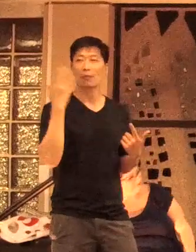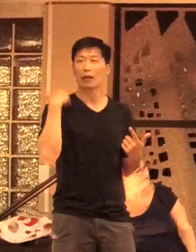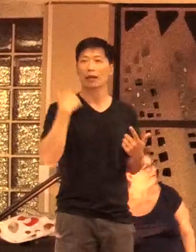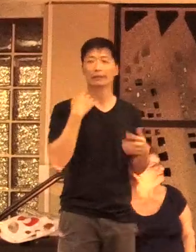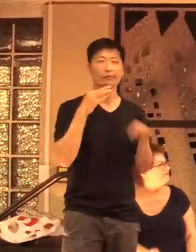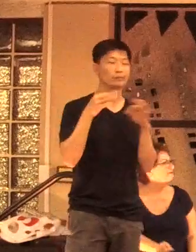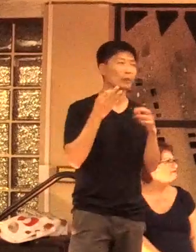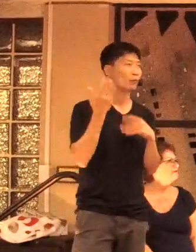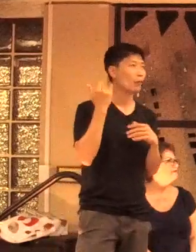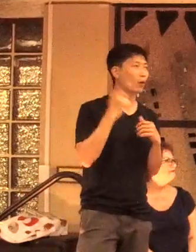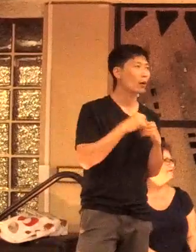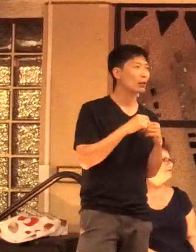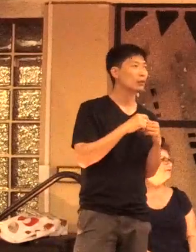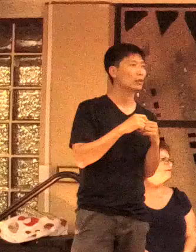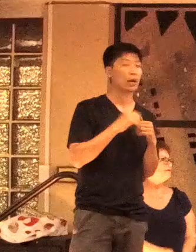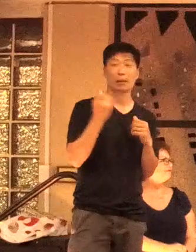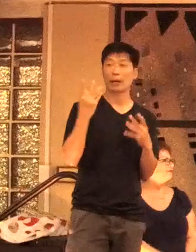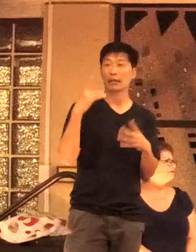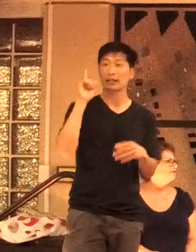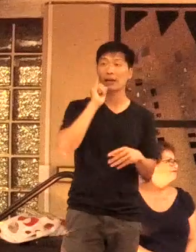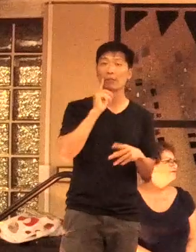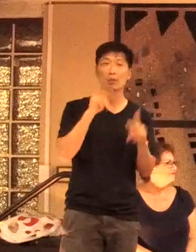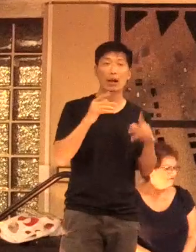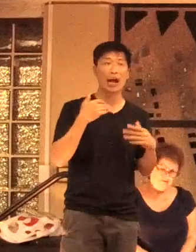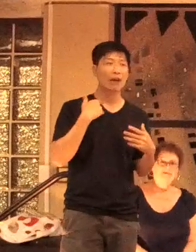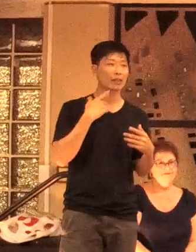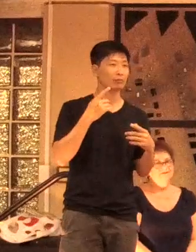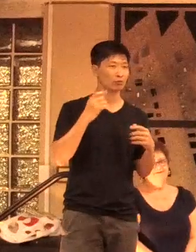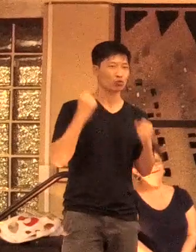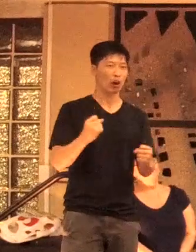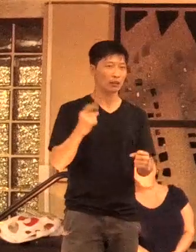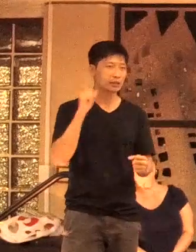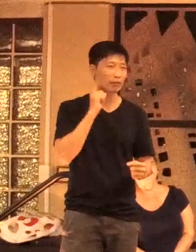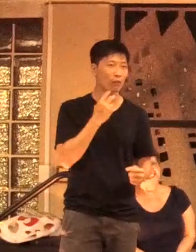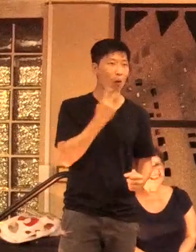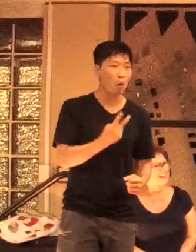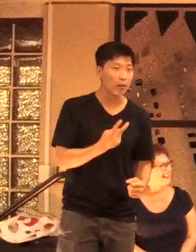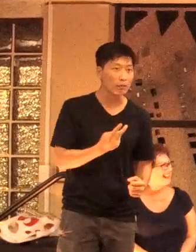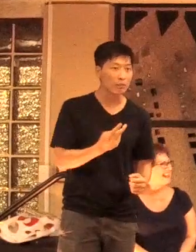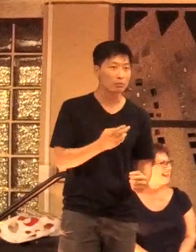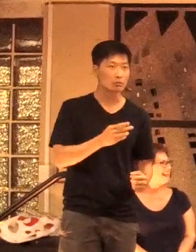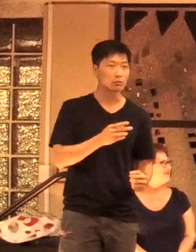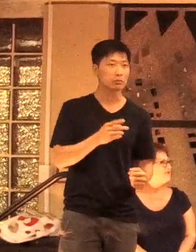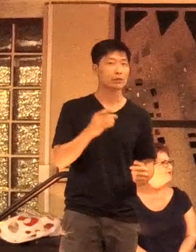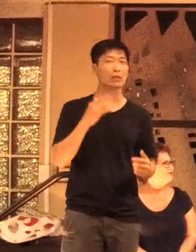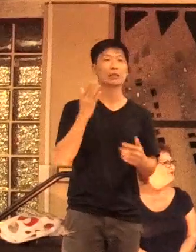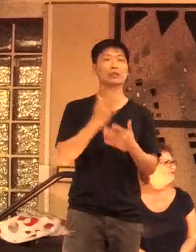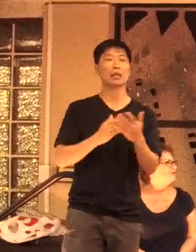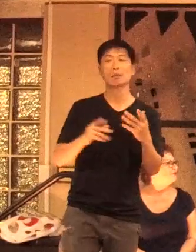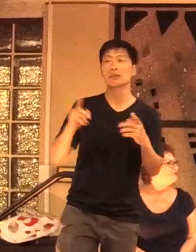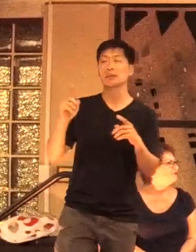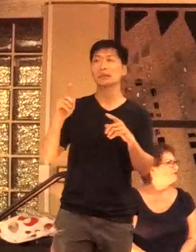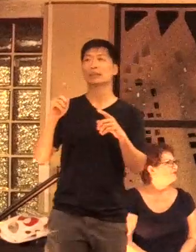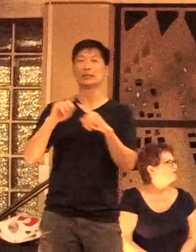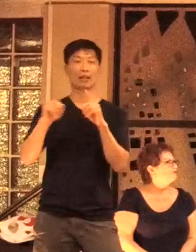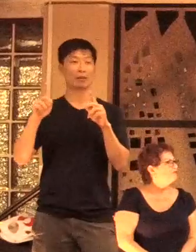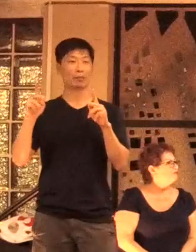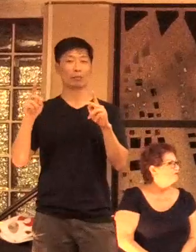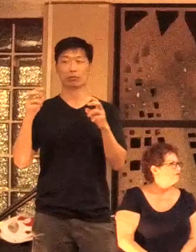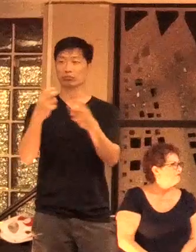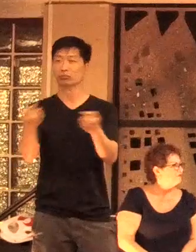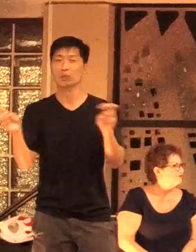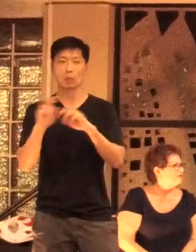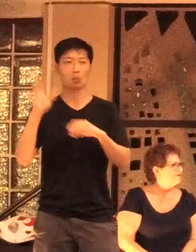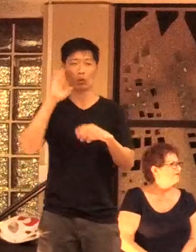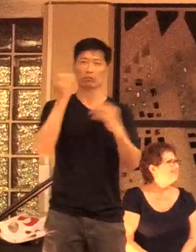before, a lot of deaf people have these deaf voices, so a lot of different people get to share